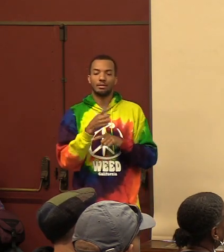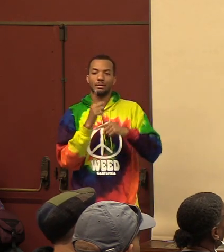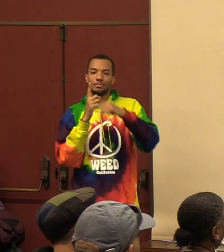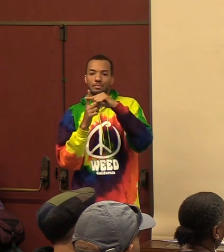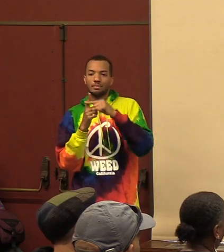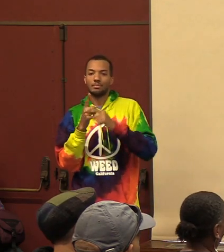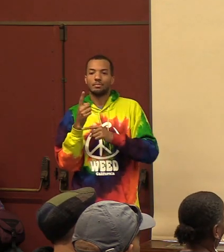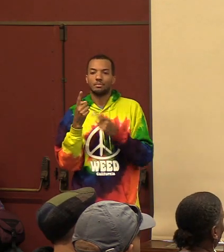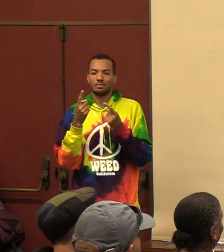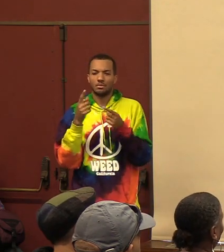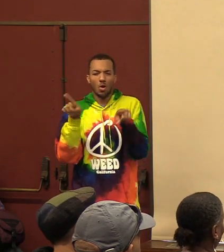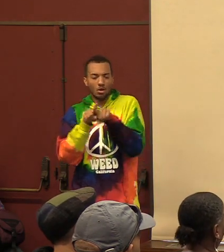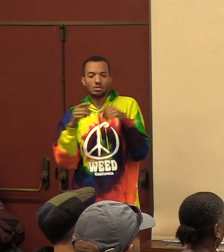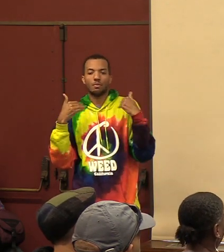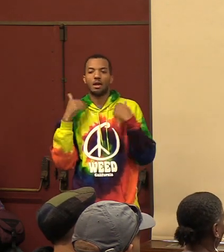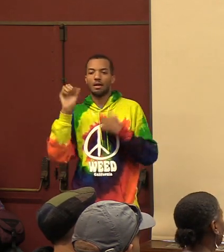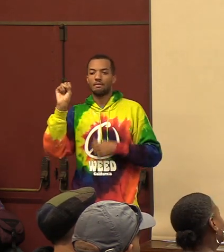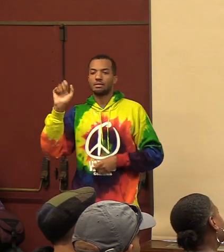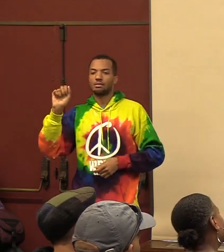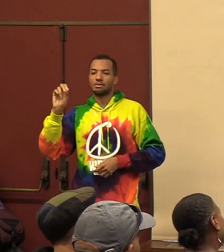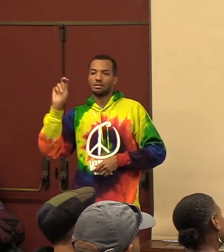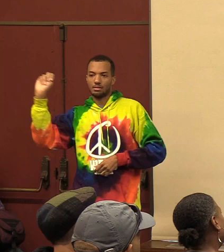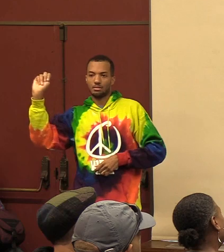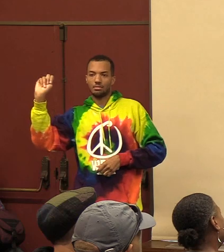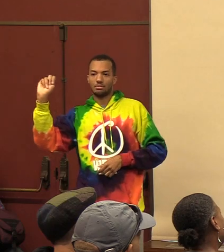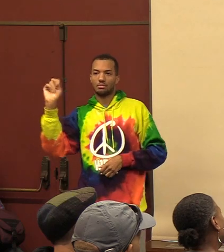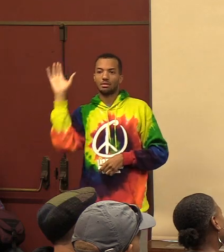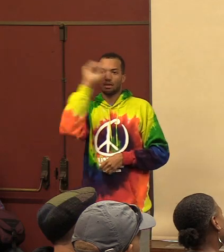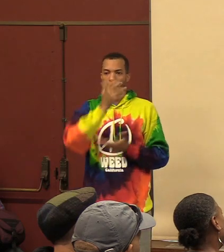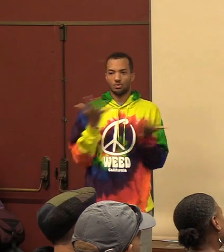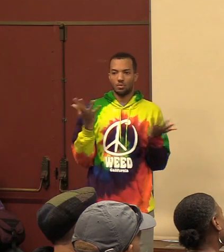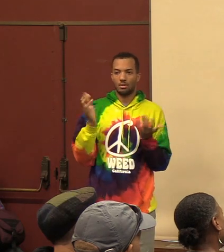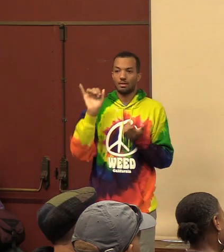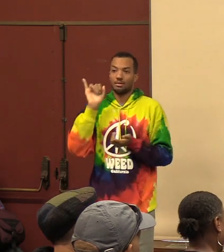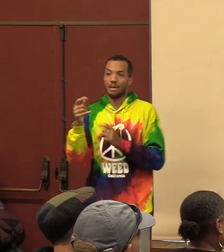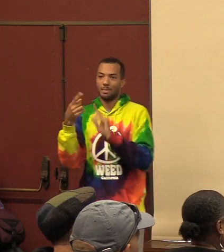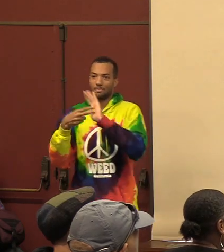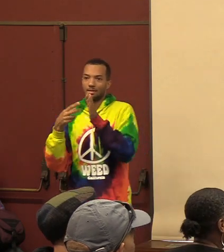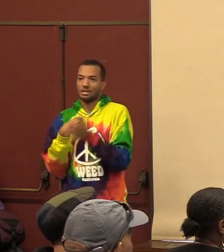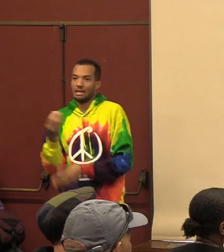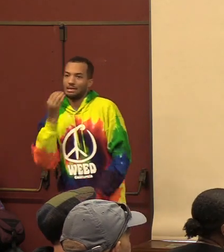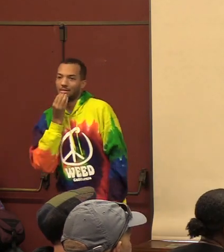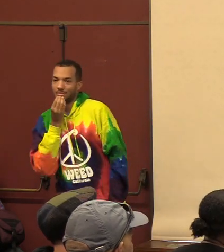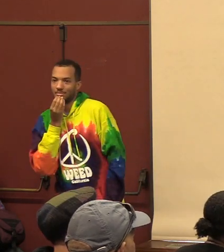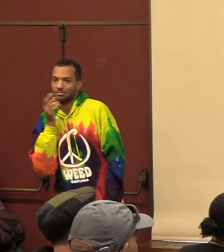season. Guess what? That's when I eat them.